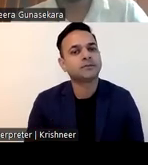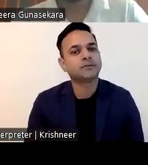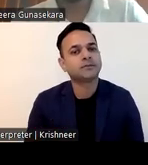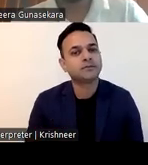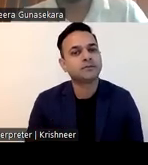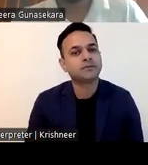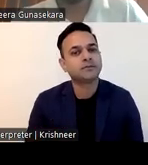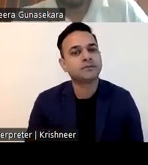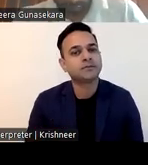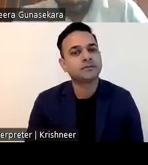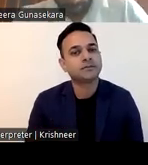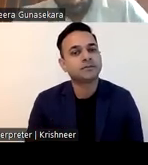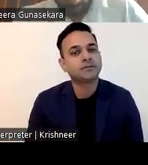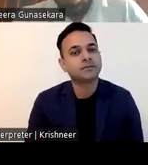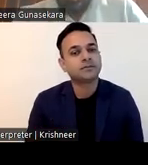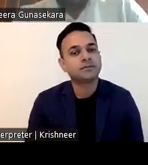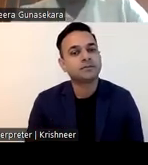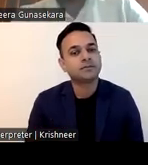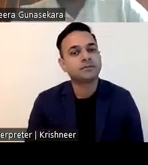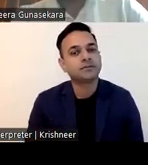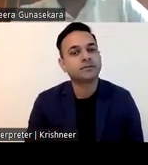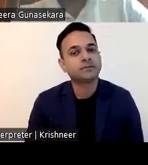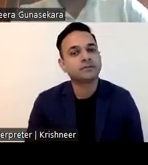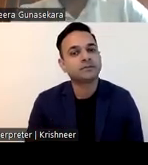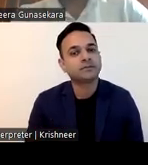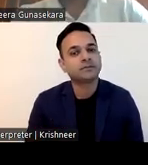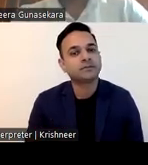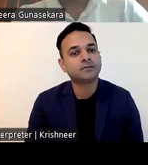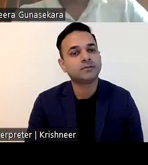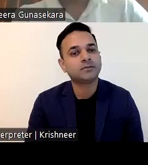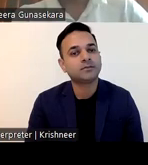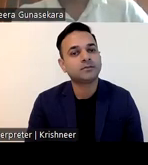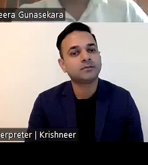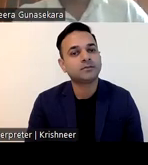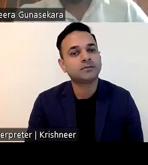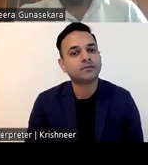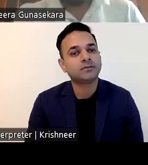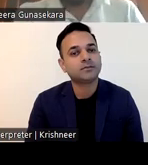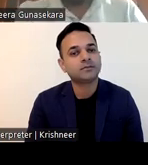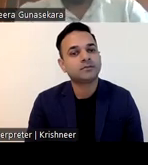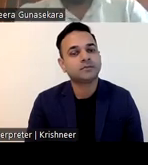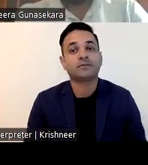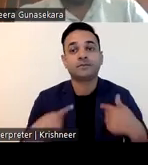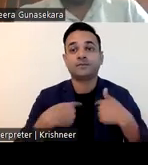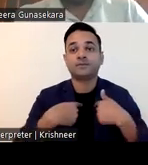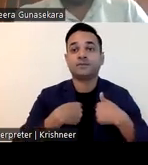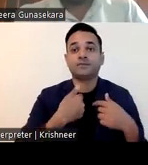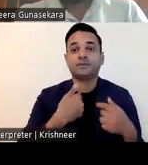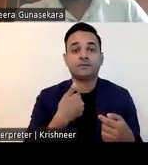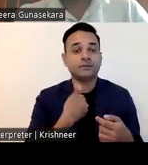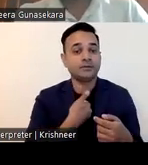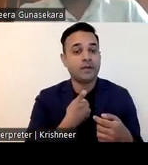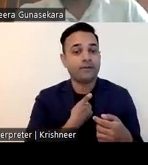Sri Lanka, where there are care leavers from all over the country, including the youth with differently able.